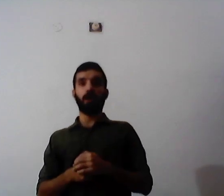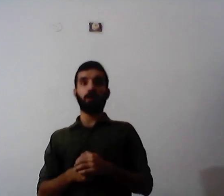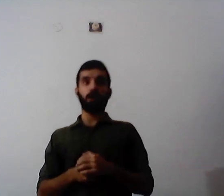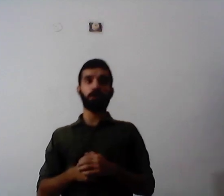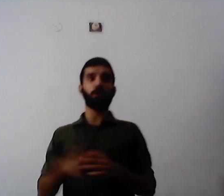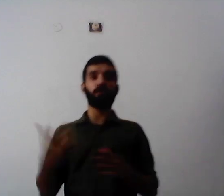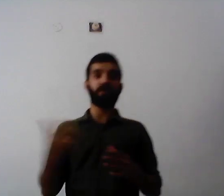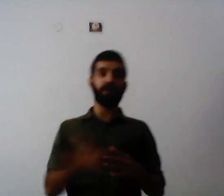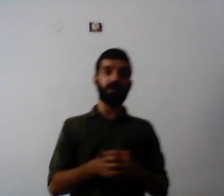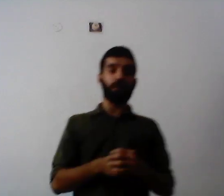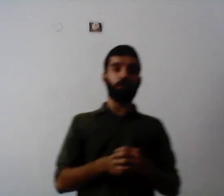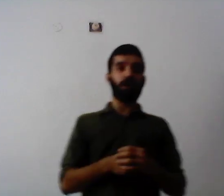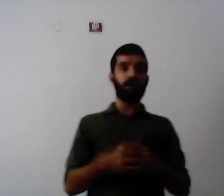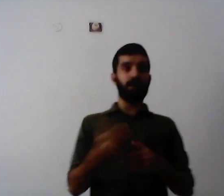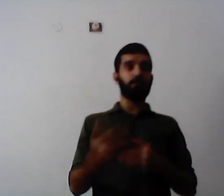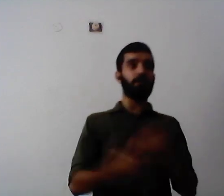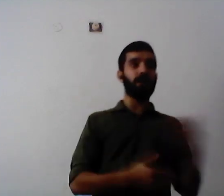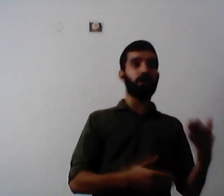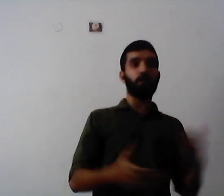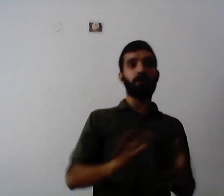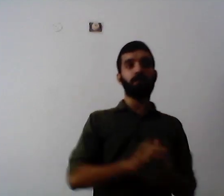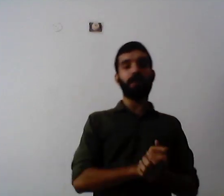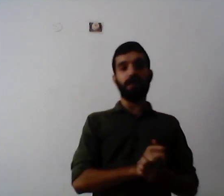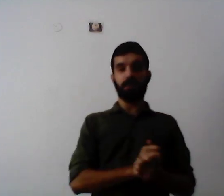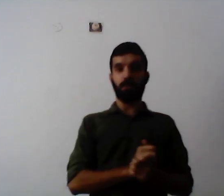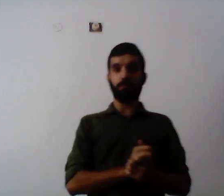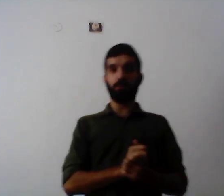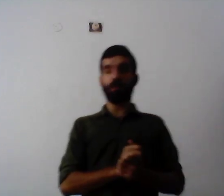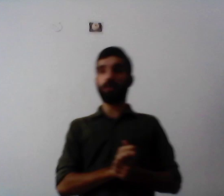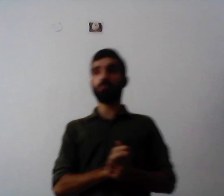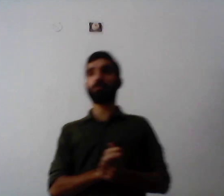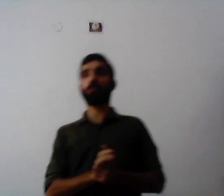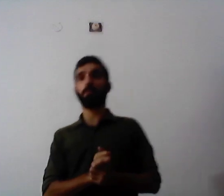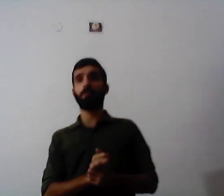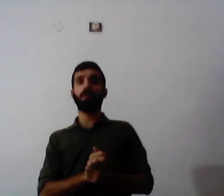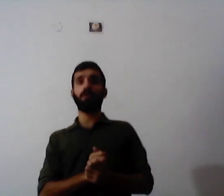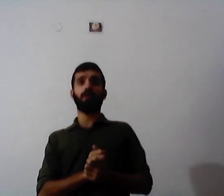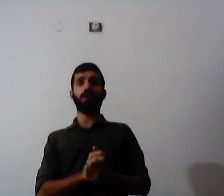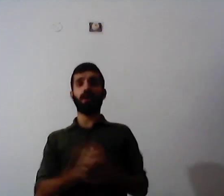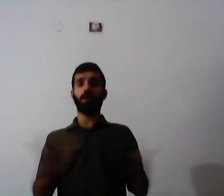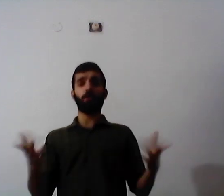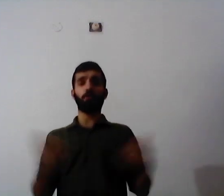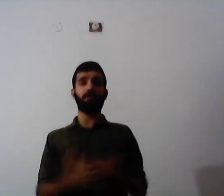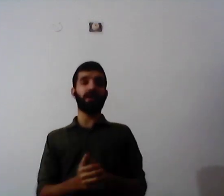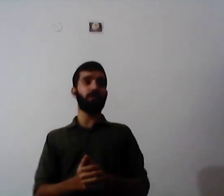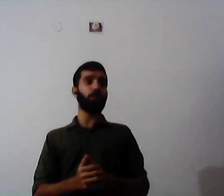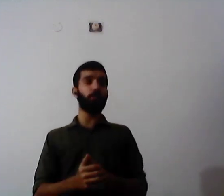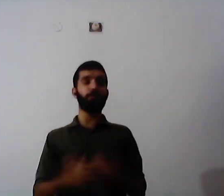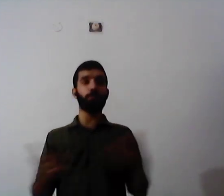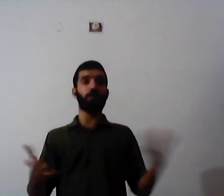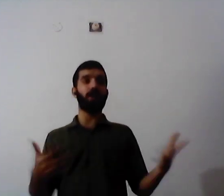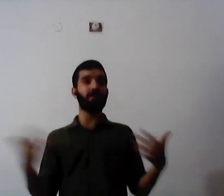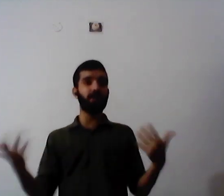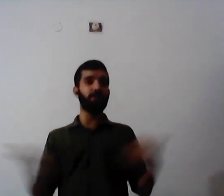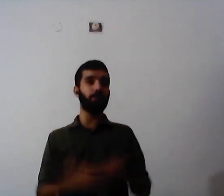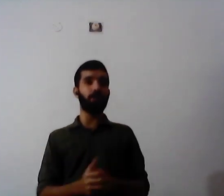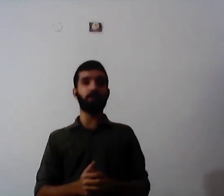our soft drinks and all. I'll explain it with that example. Okay, so I hope like all of you are very familiar with